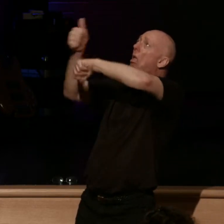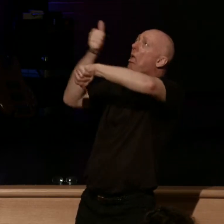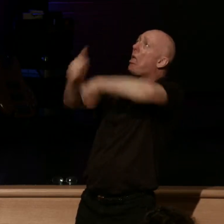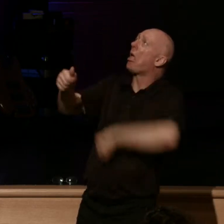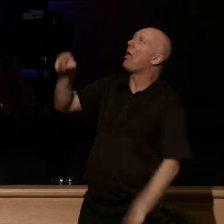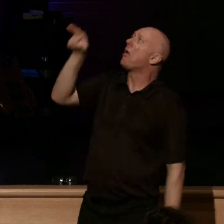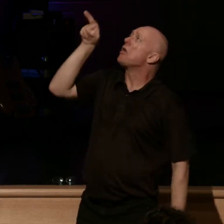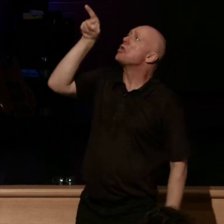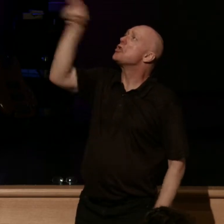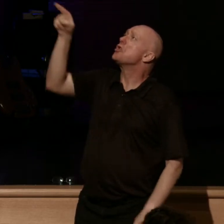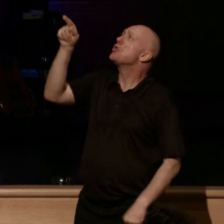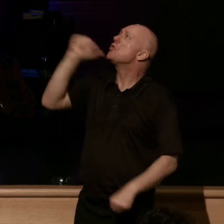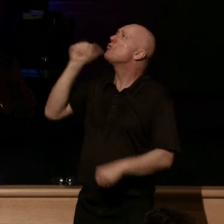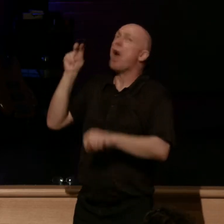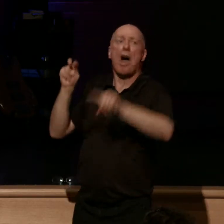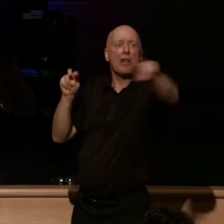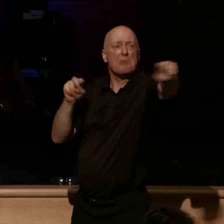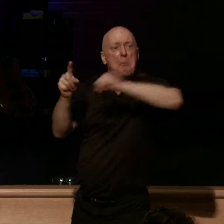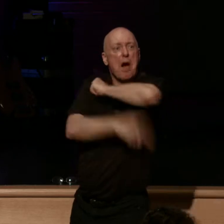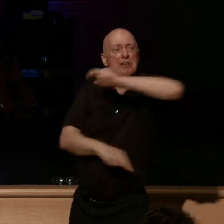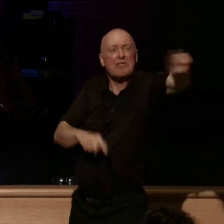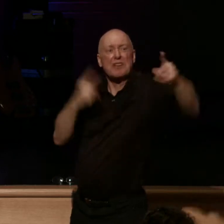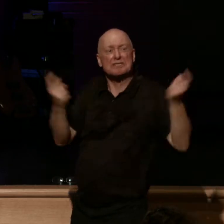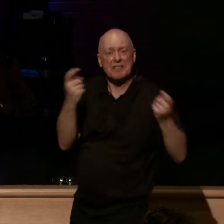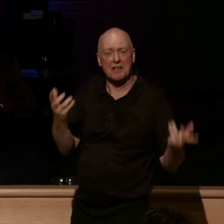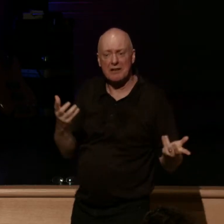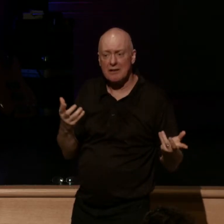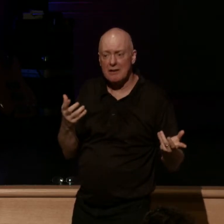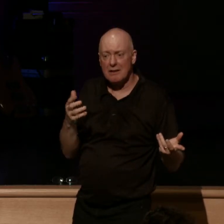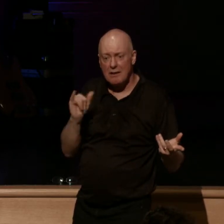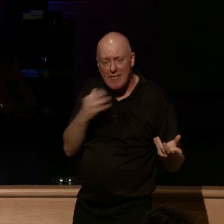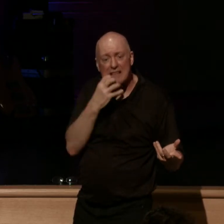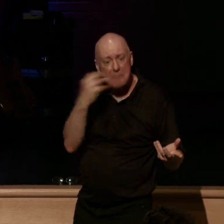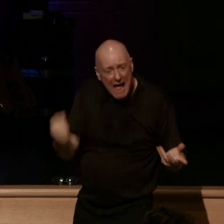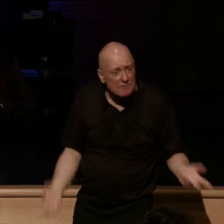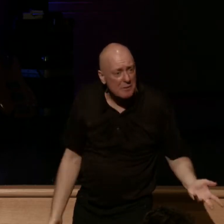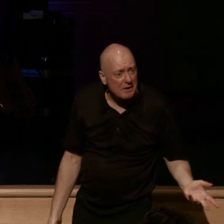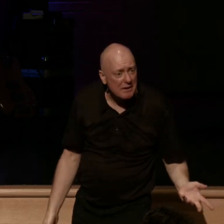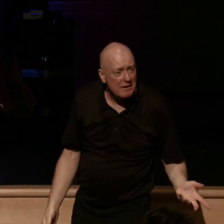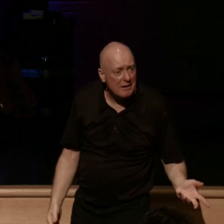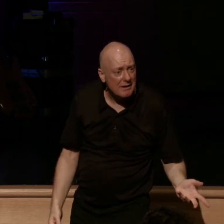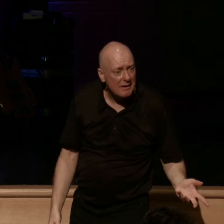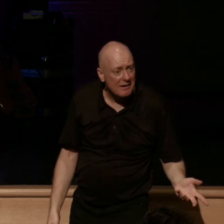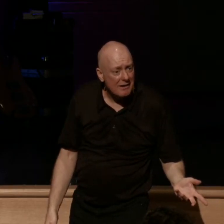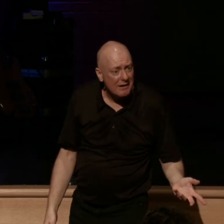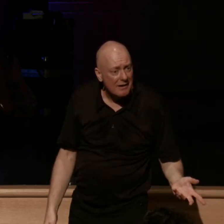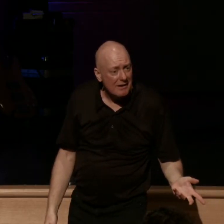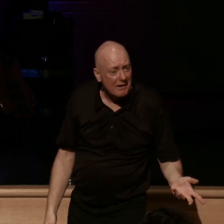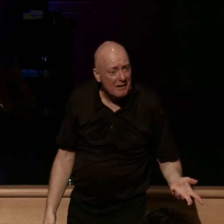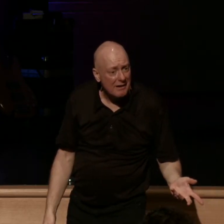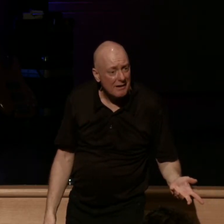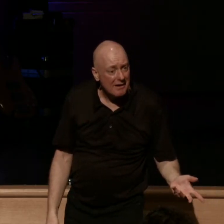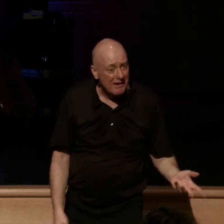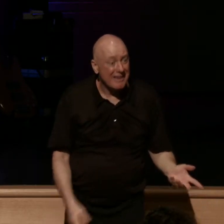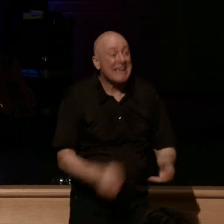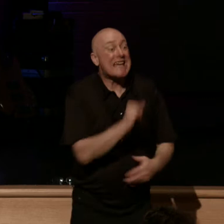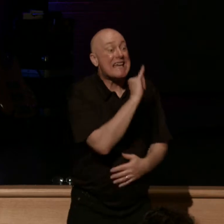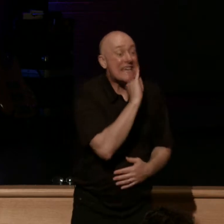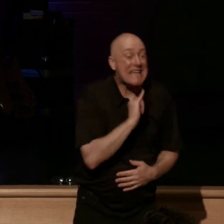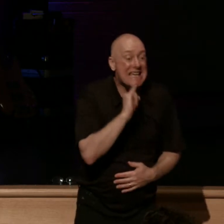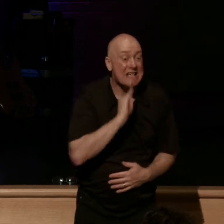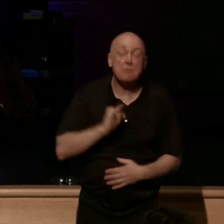is overlooking the sin of evildoers, that's blasphemy in their own right. So the very thing they're